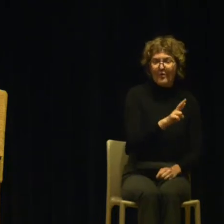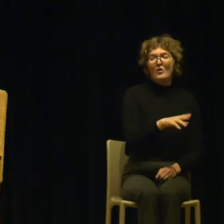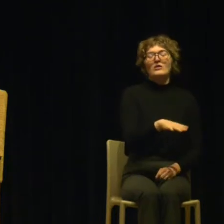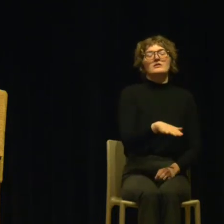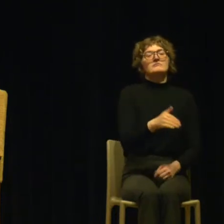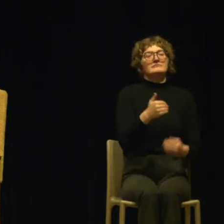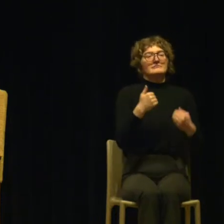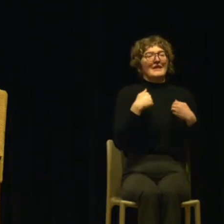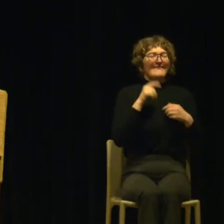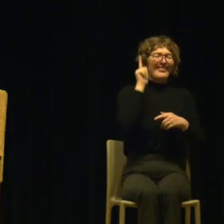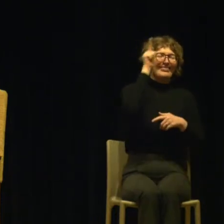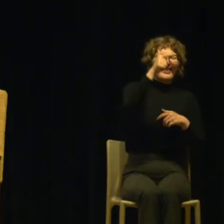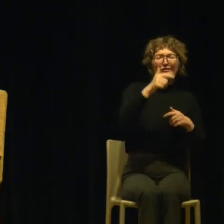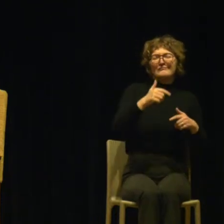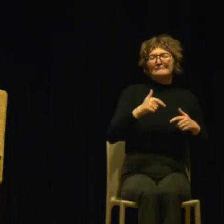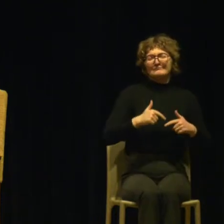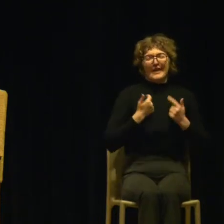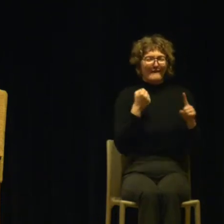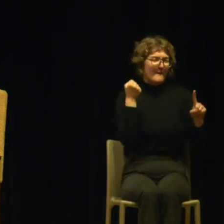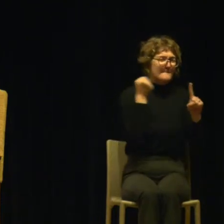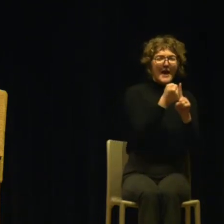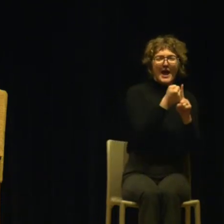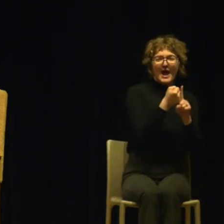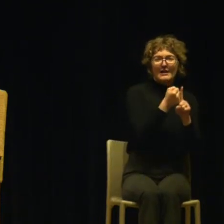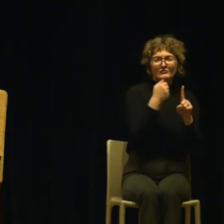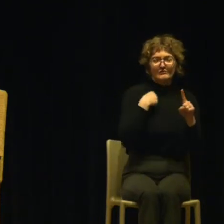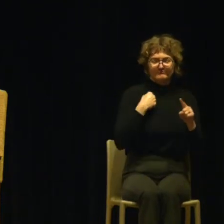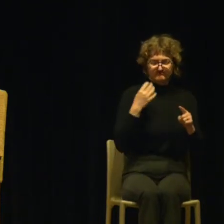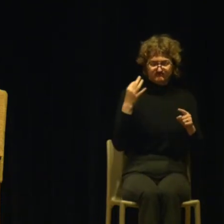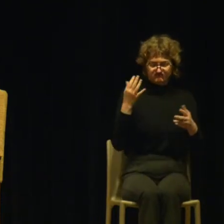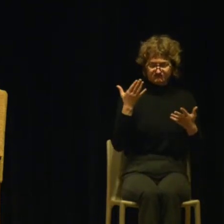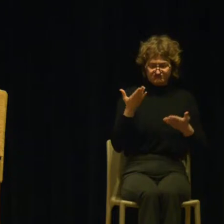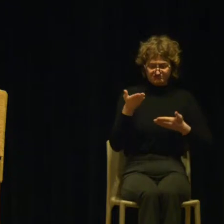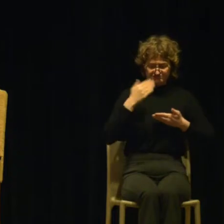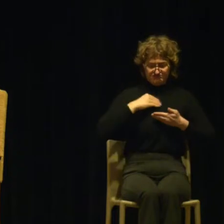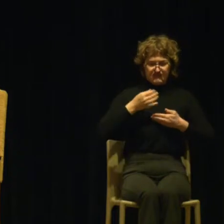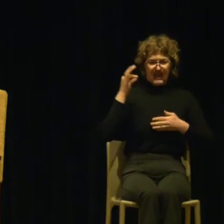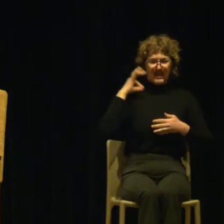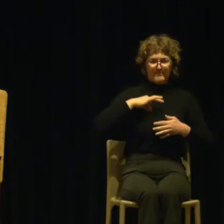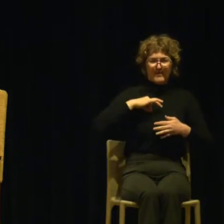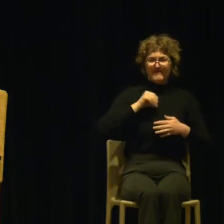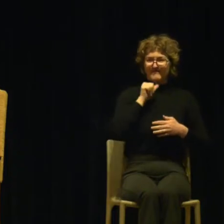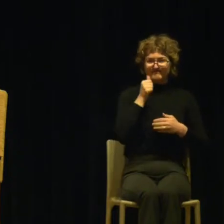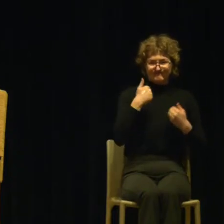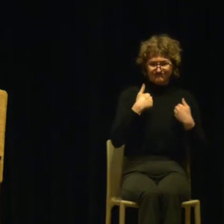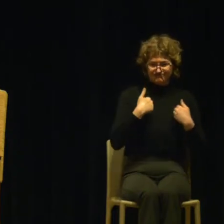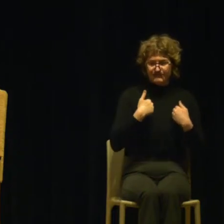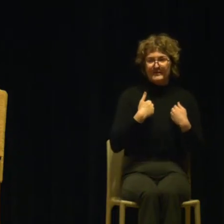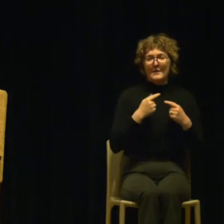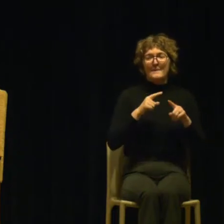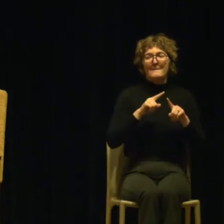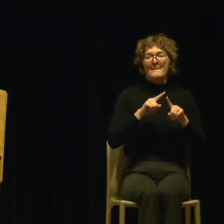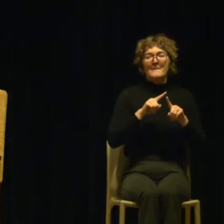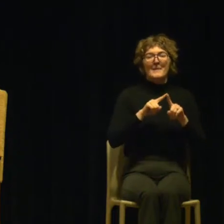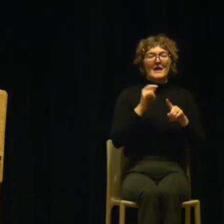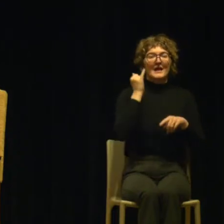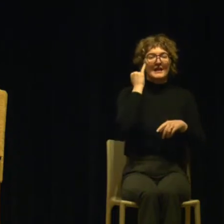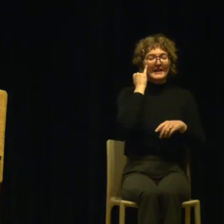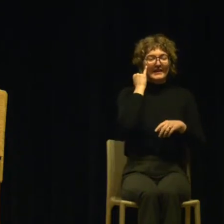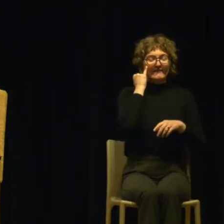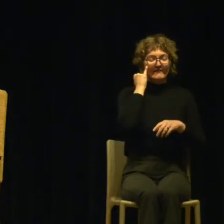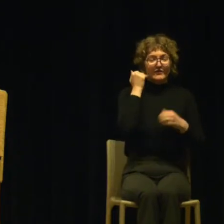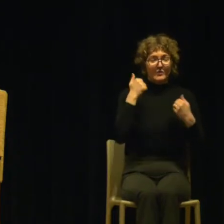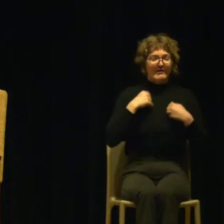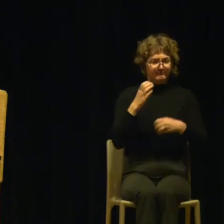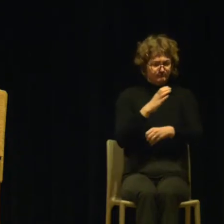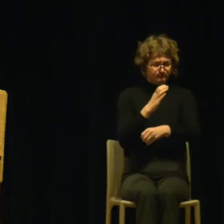to it much later in life so you don't accrue the ill effects. But for goodness sake, if you already have high